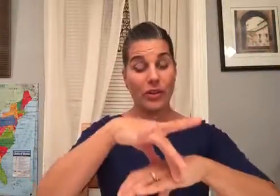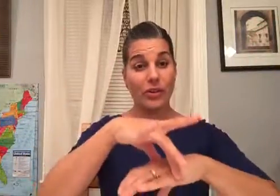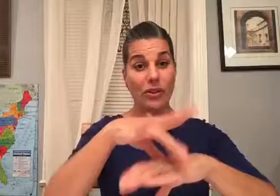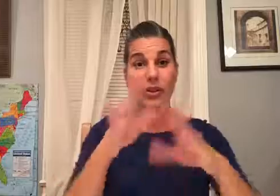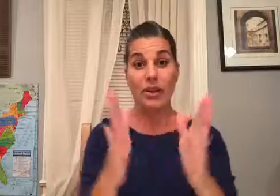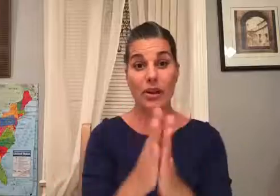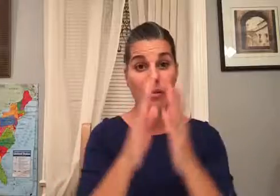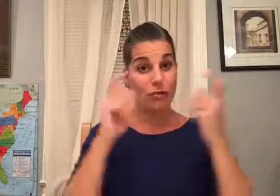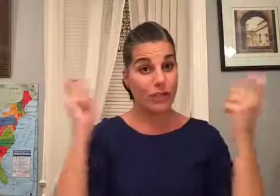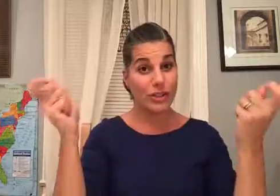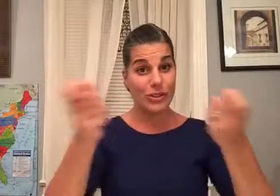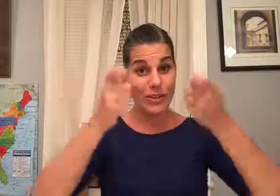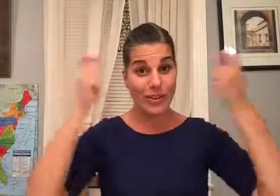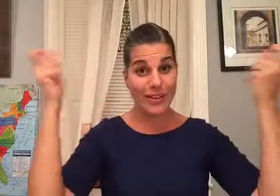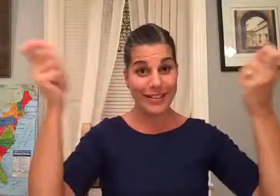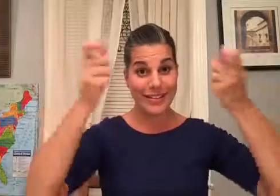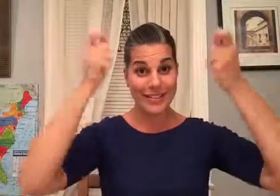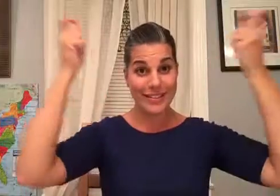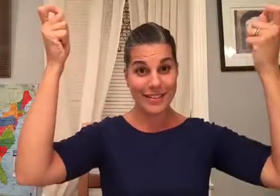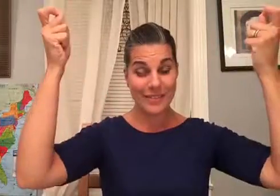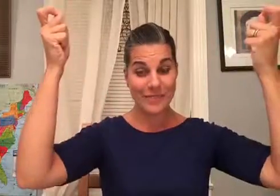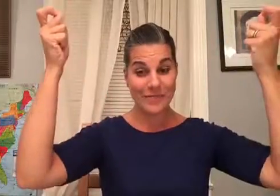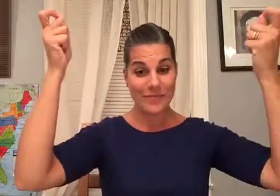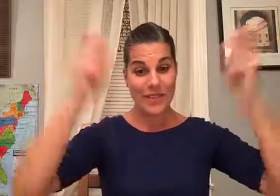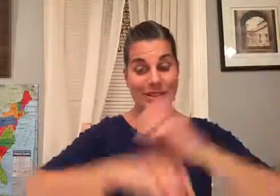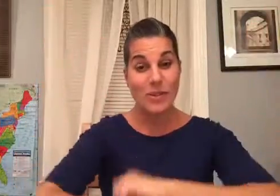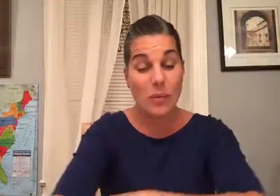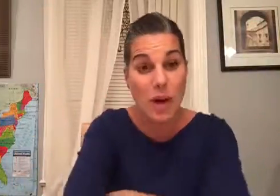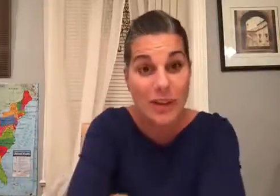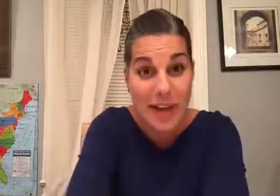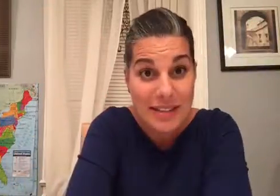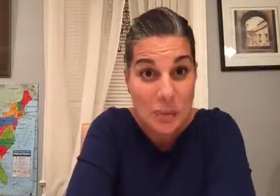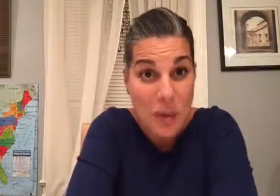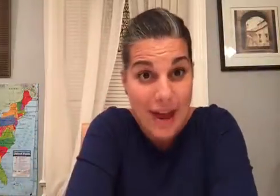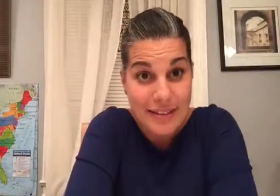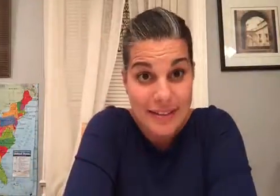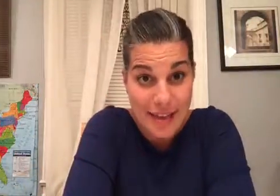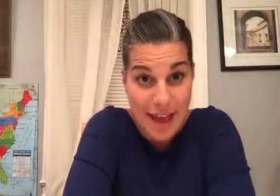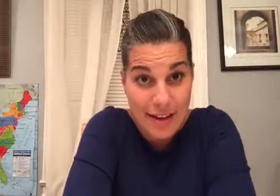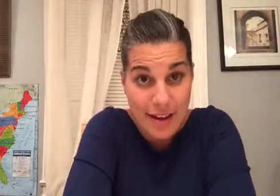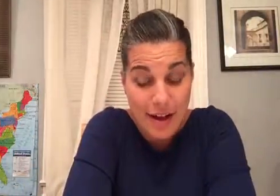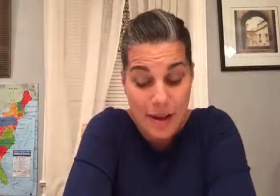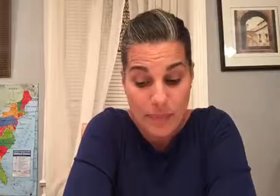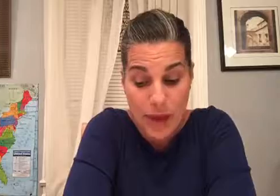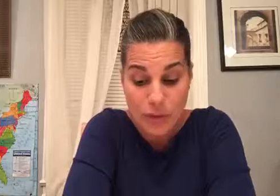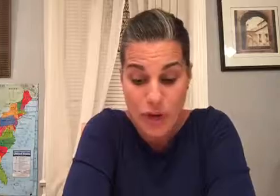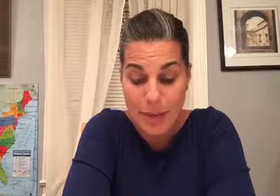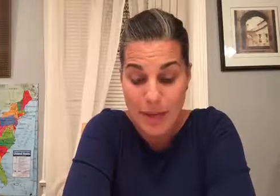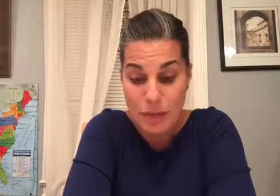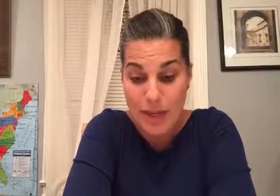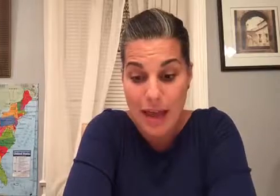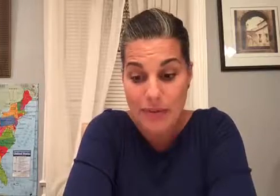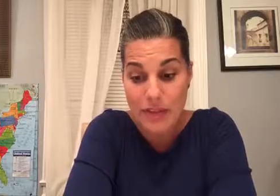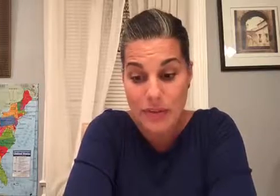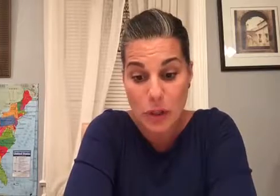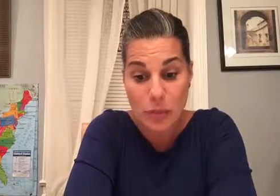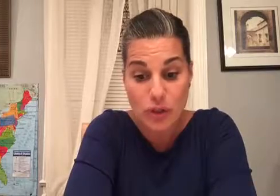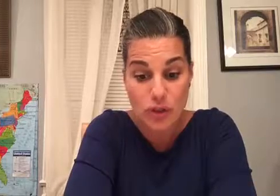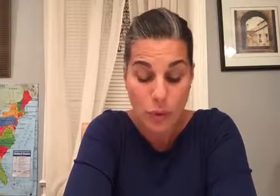earth rejoice. So I want you guys to practice that. I'm trying to make the recap videos a little bit short